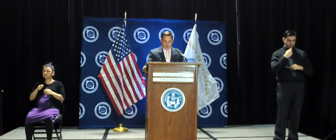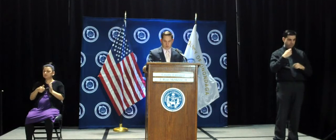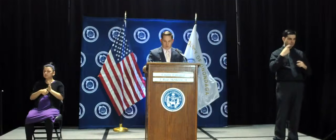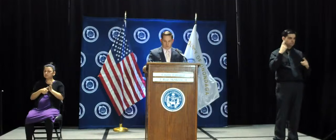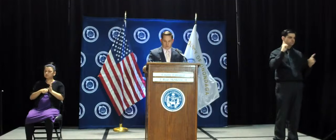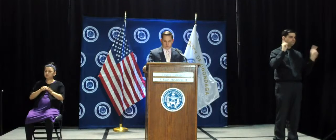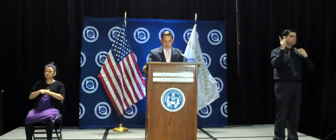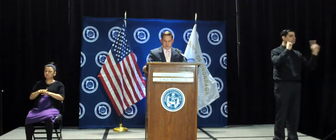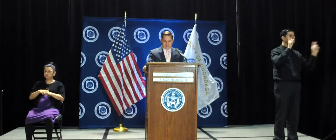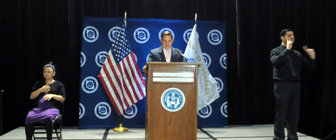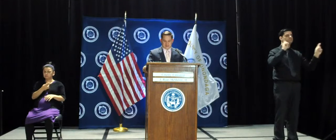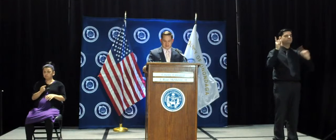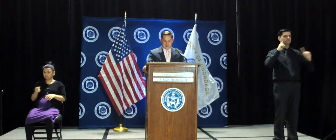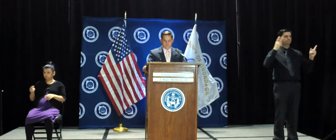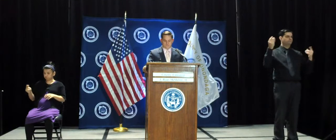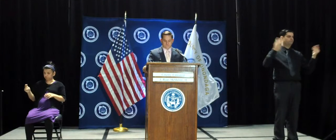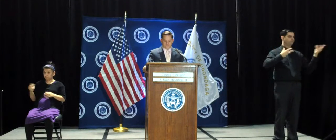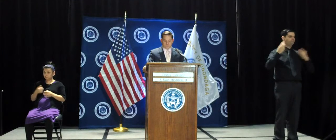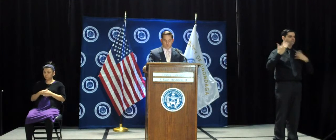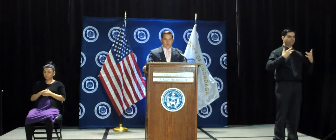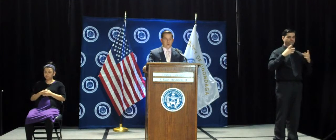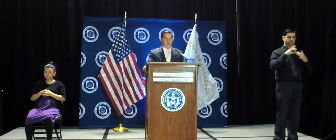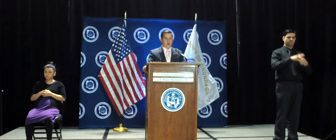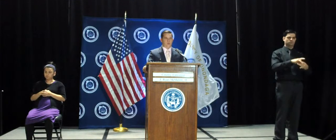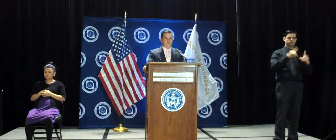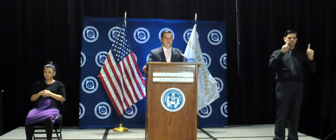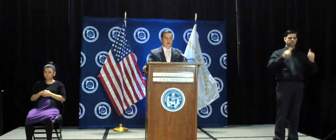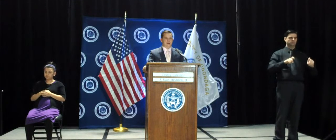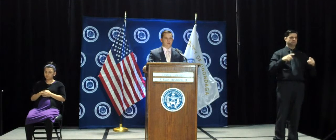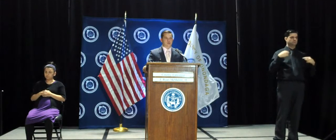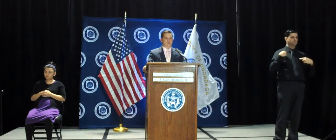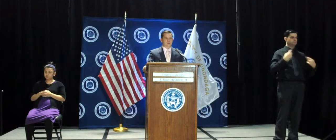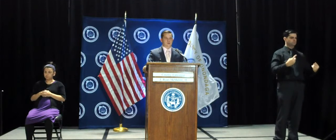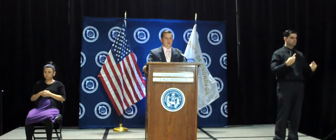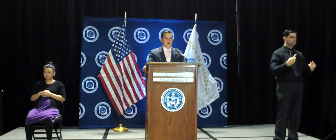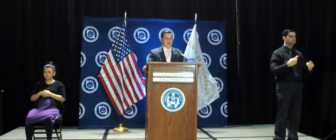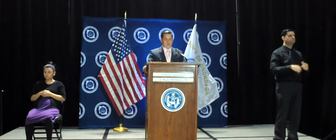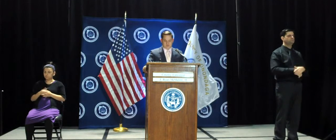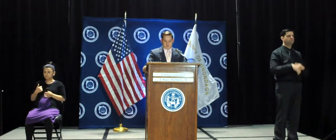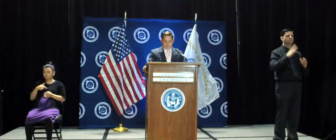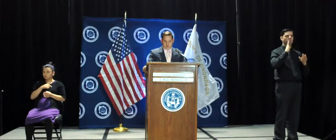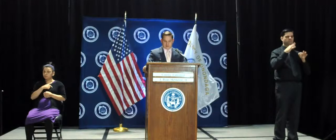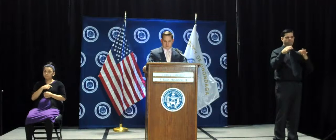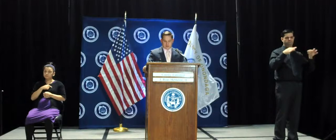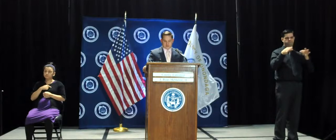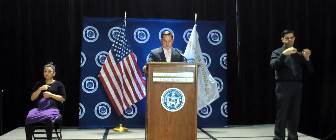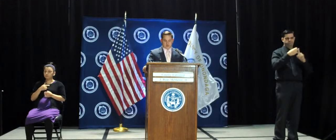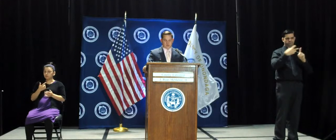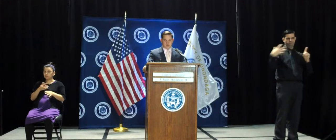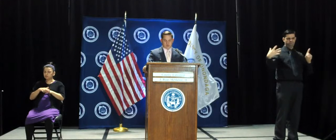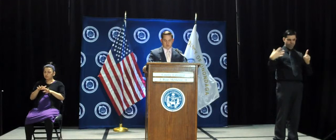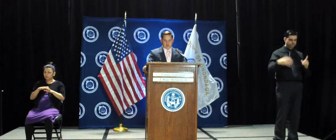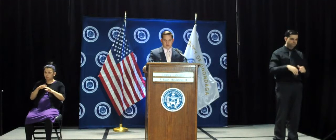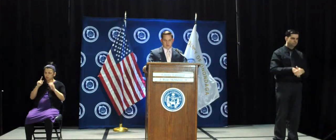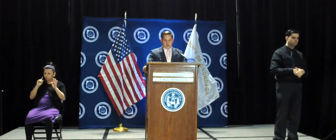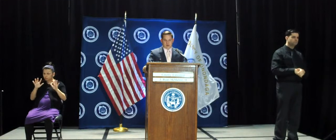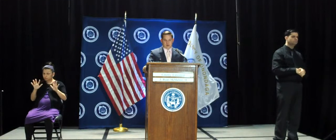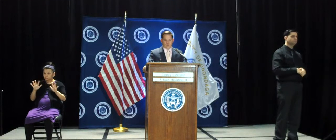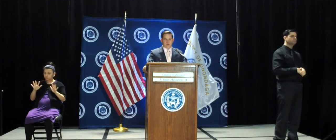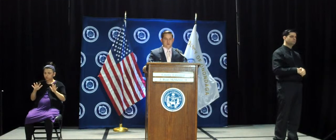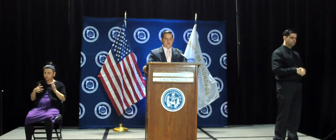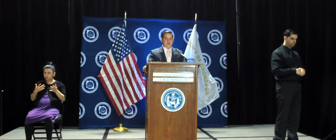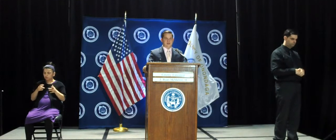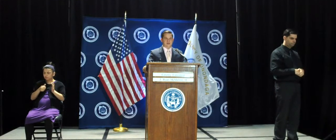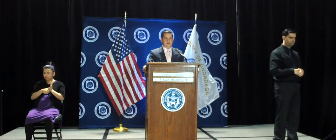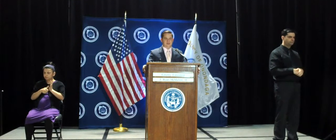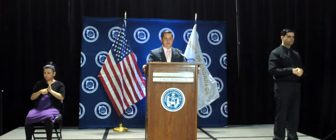Let's go over the testing that we are helping to manage. There's lots of testing in the community.